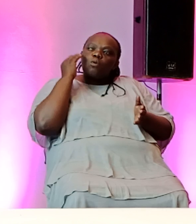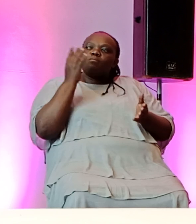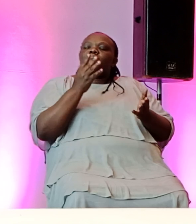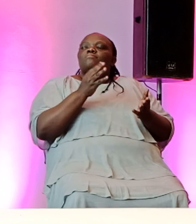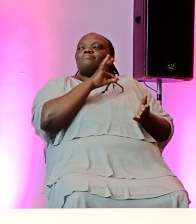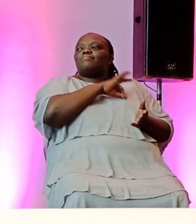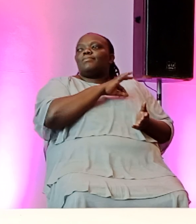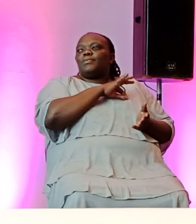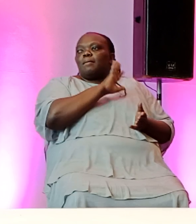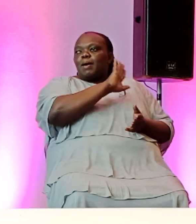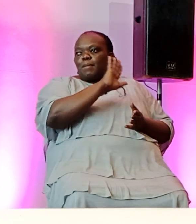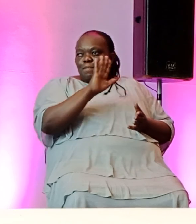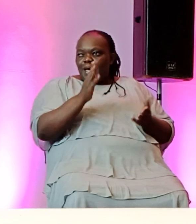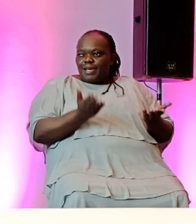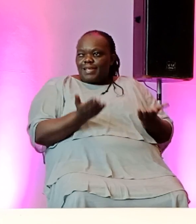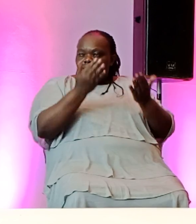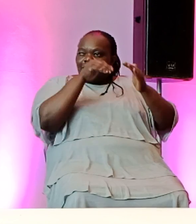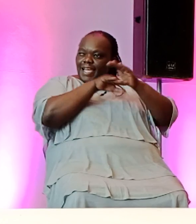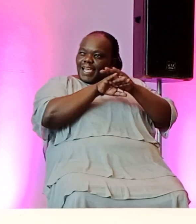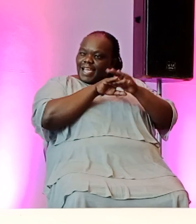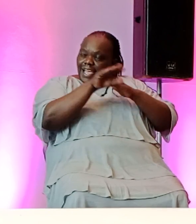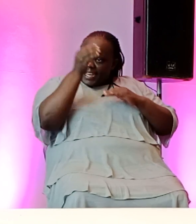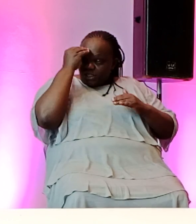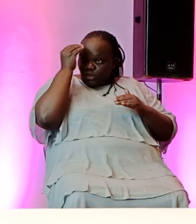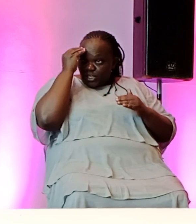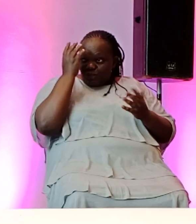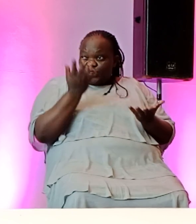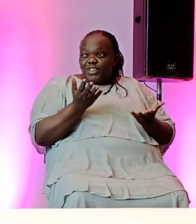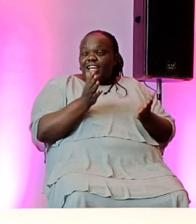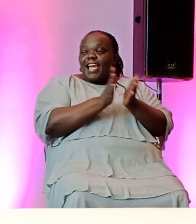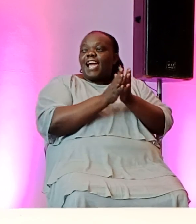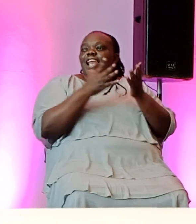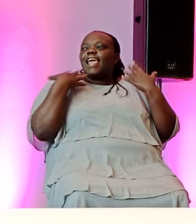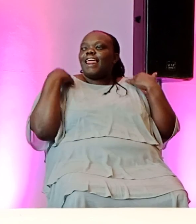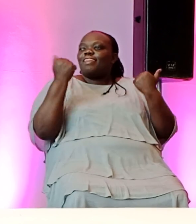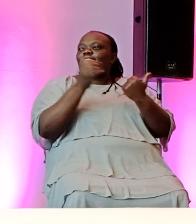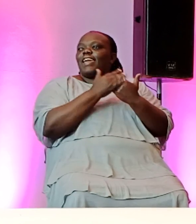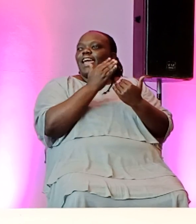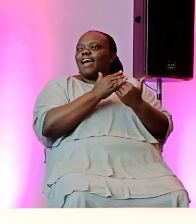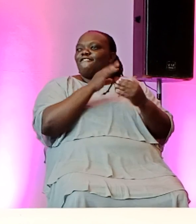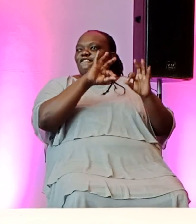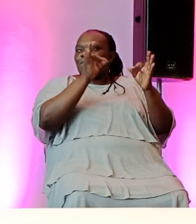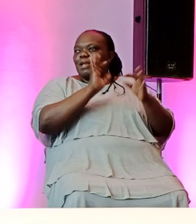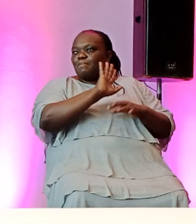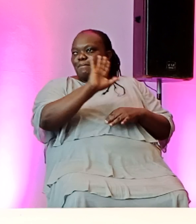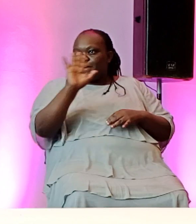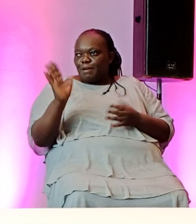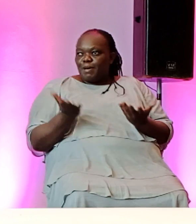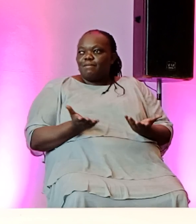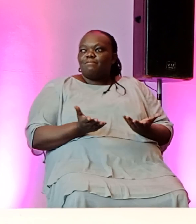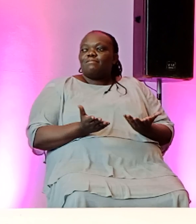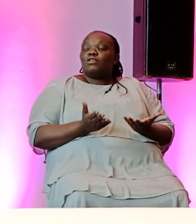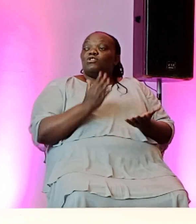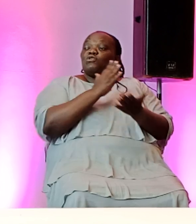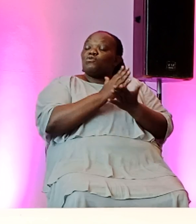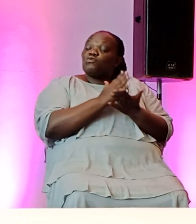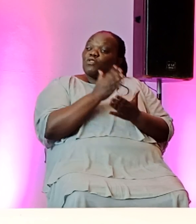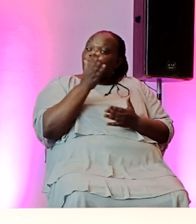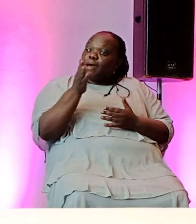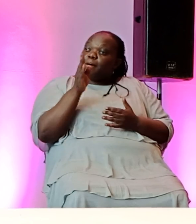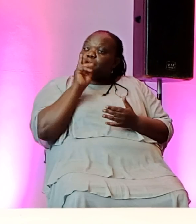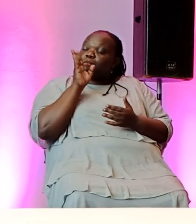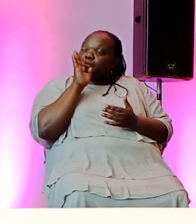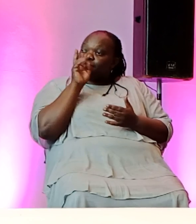income. They improve access to education and healthcare for their families. It has therefore